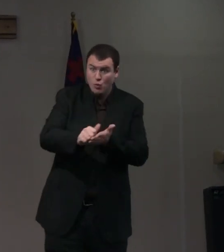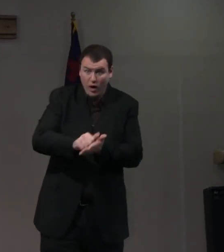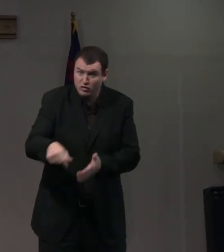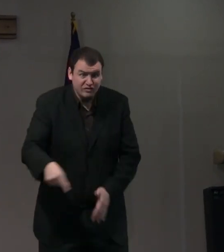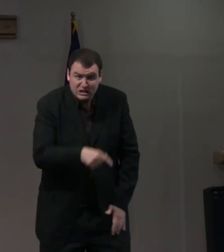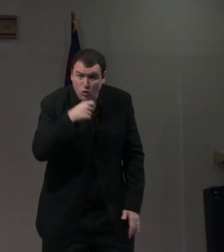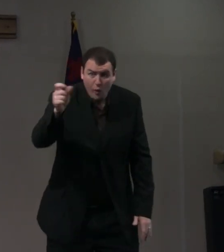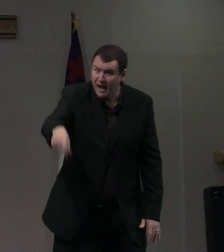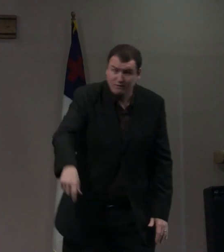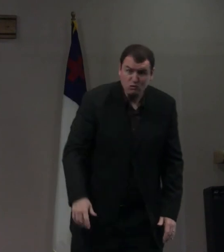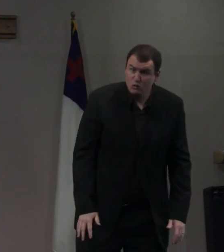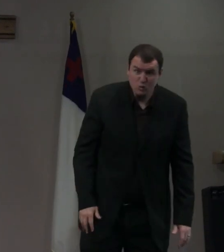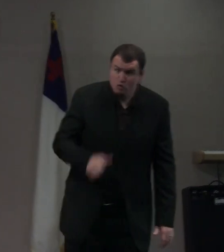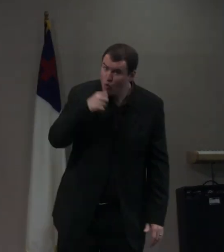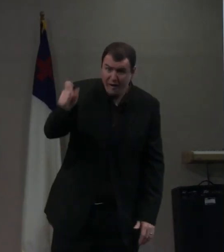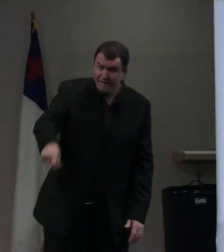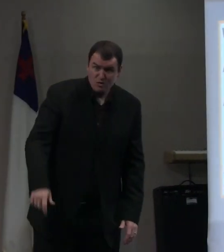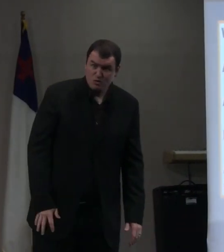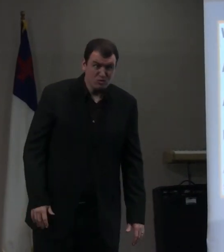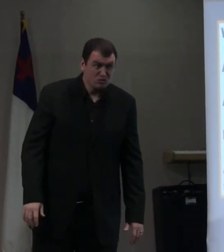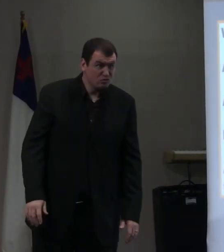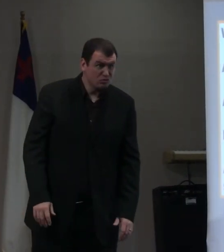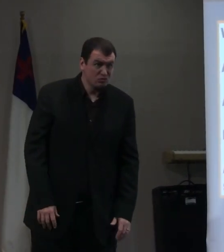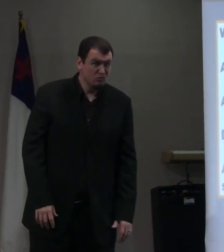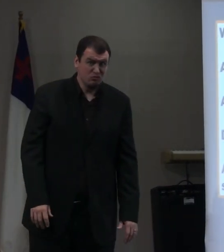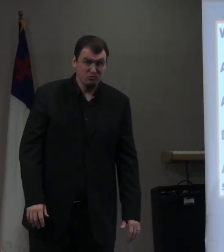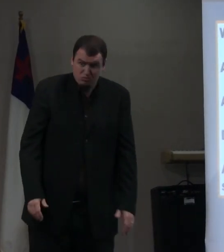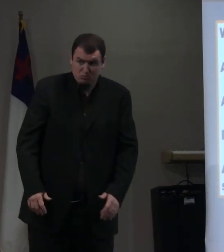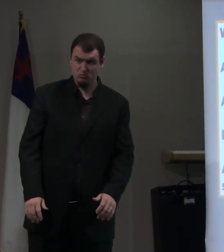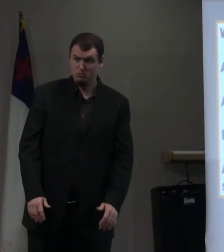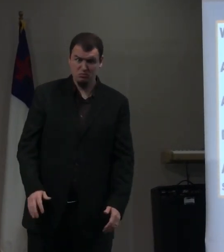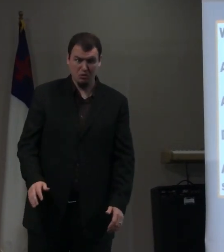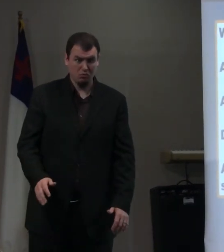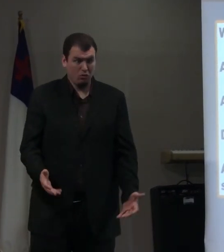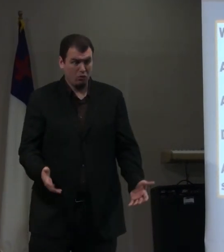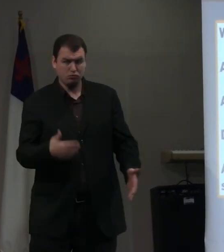did. Jesus didn't have to wash their feet.